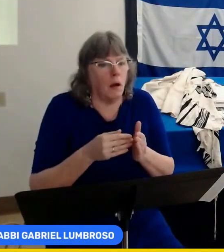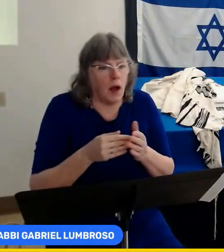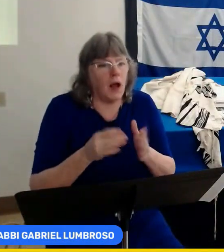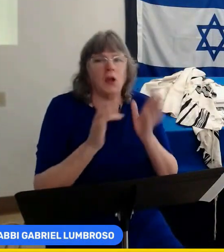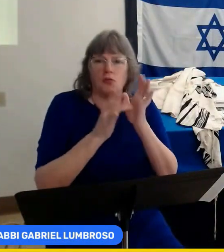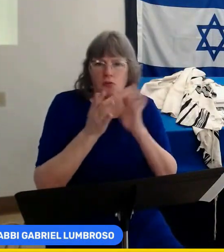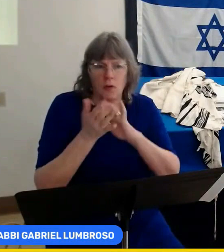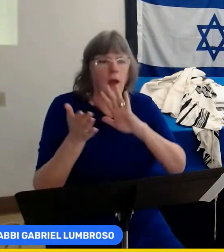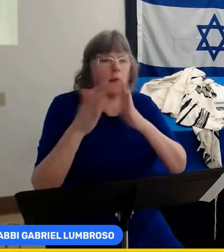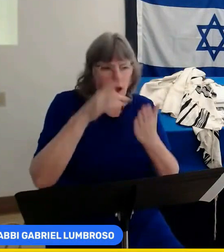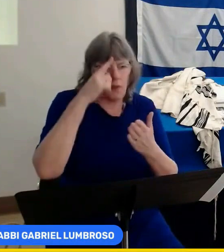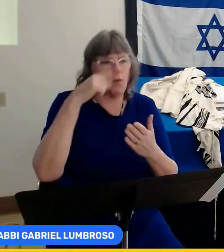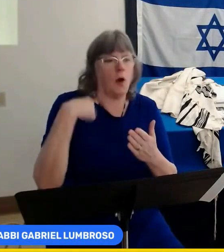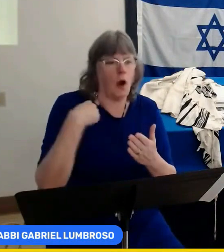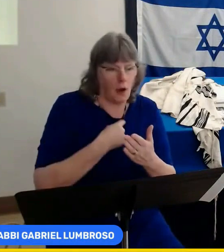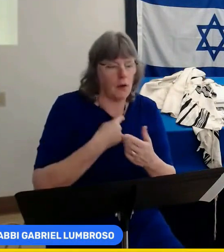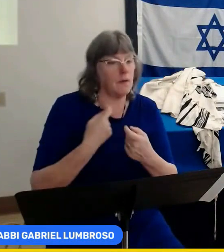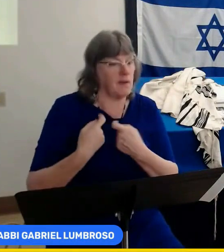desert.